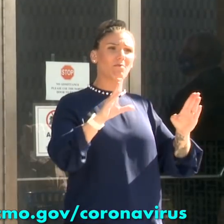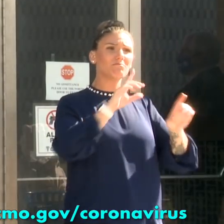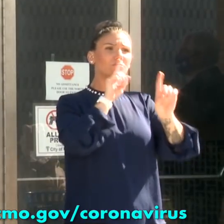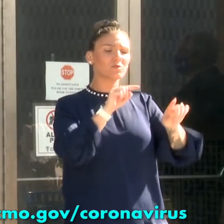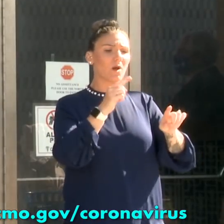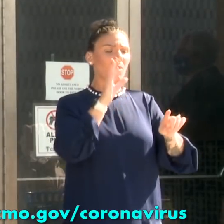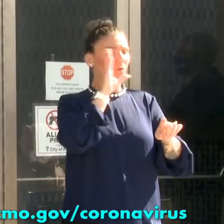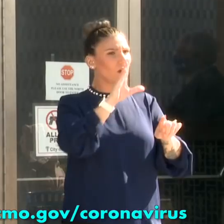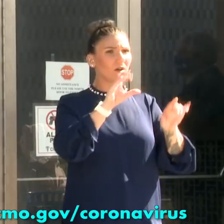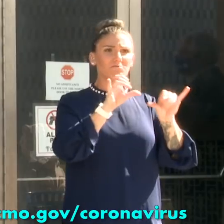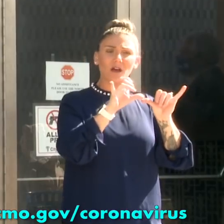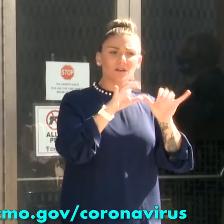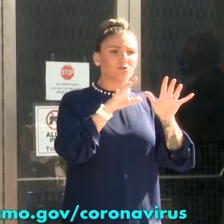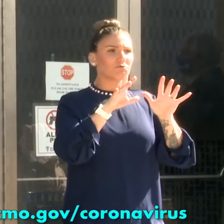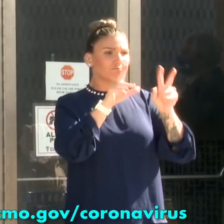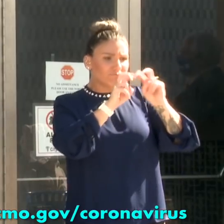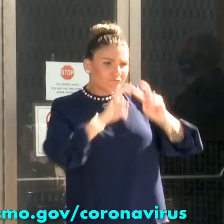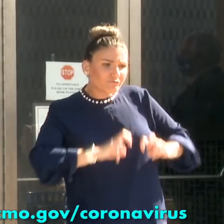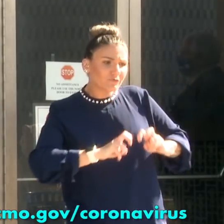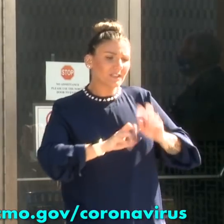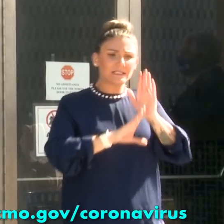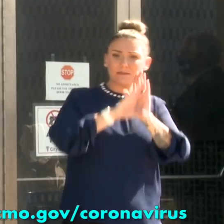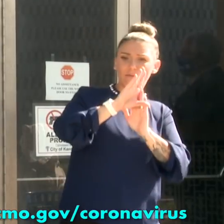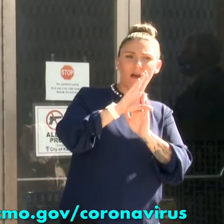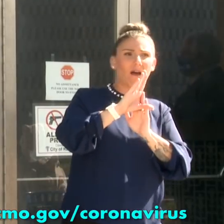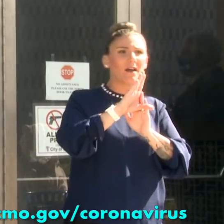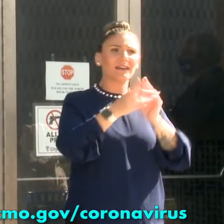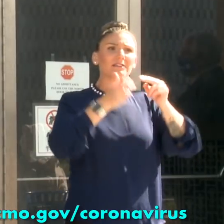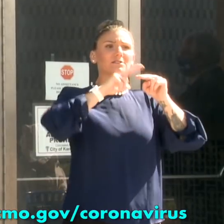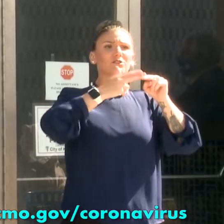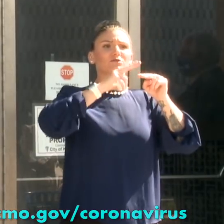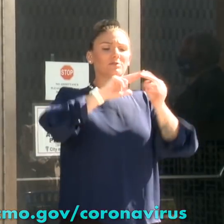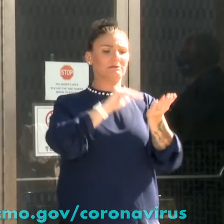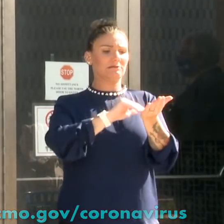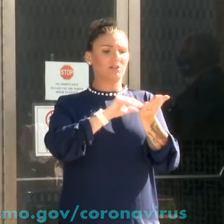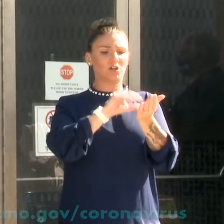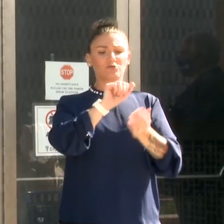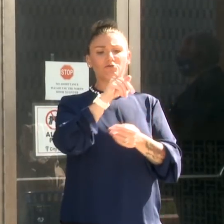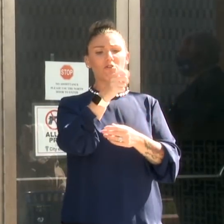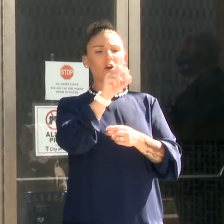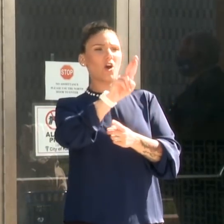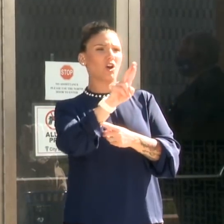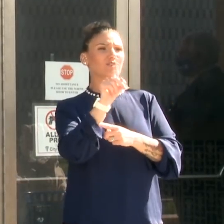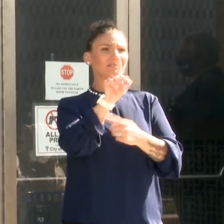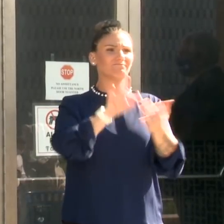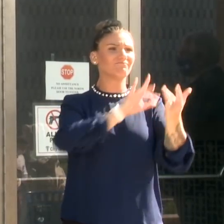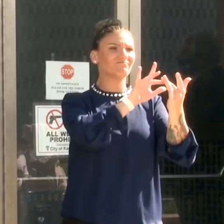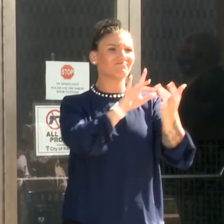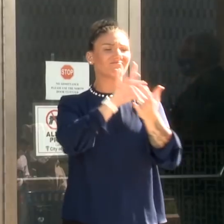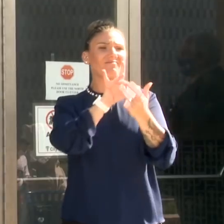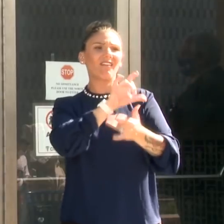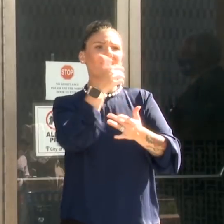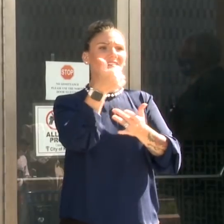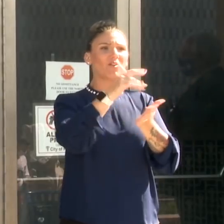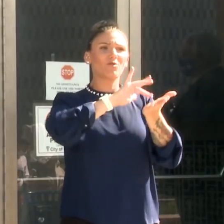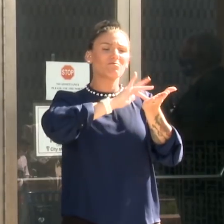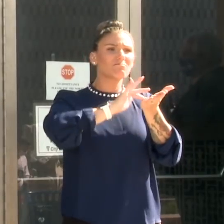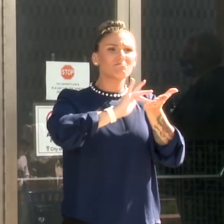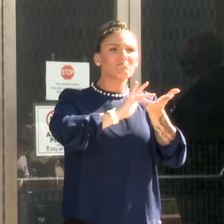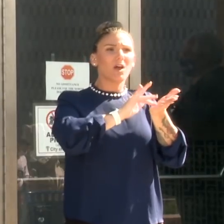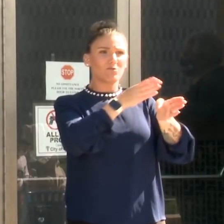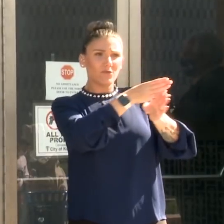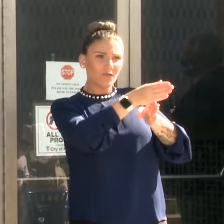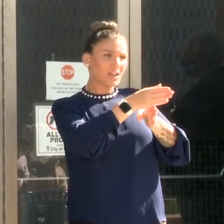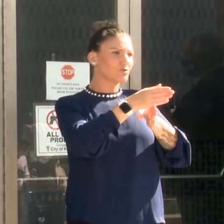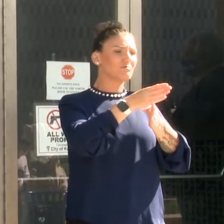measure spikes and increases. Dr. Archer is in consistent communication with other medical directors in this region, our state health director in Missouri,